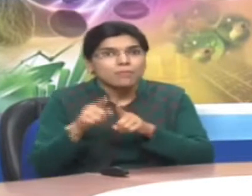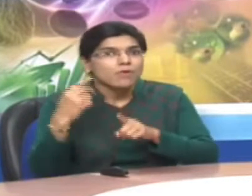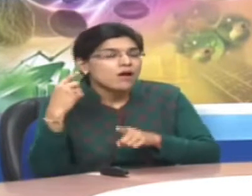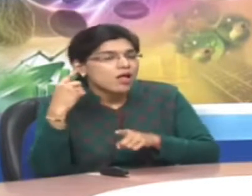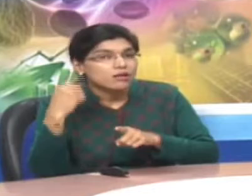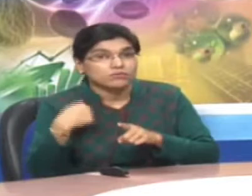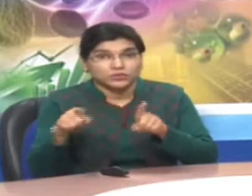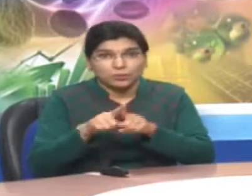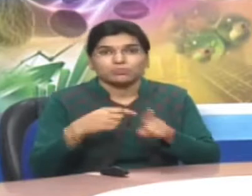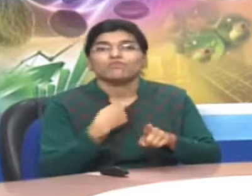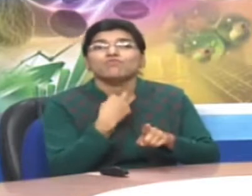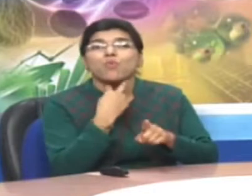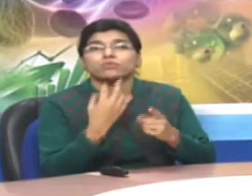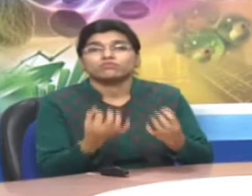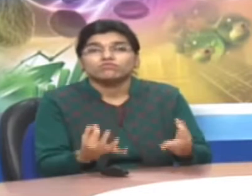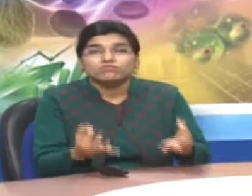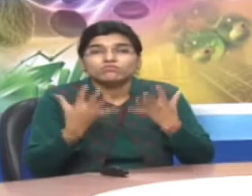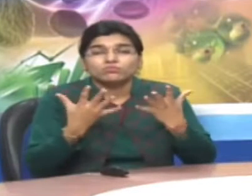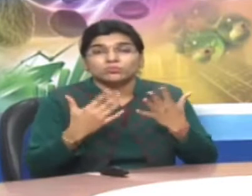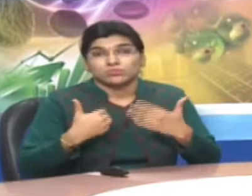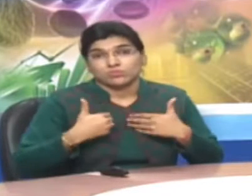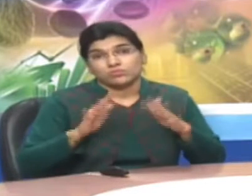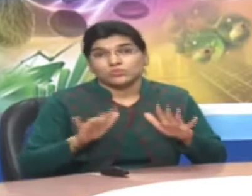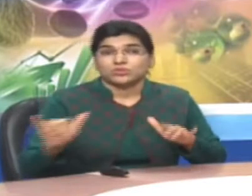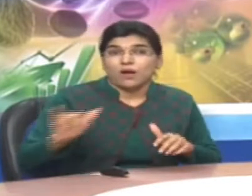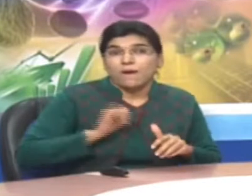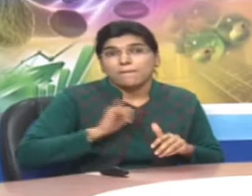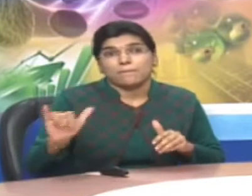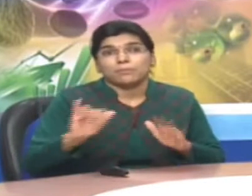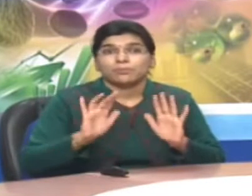easy. This is Mr. V.C. Gerard speaking.